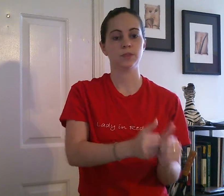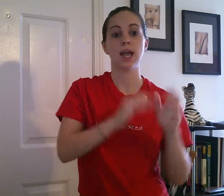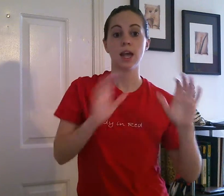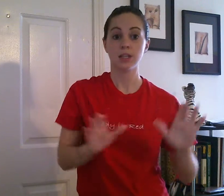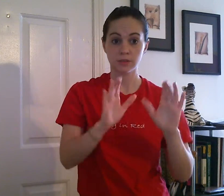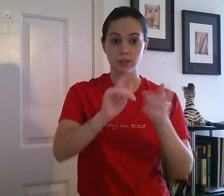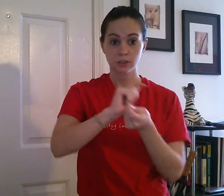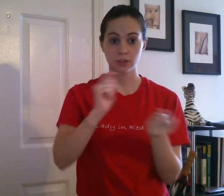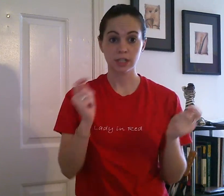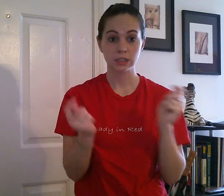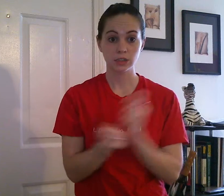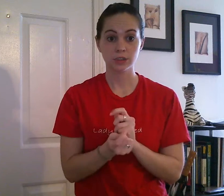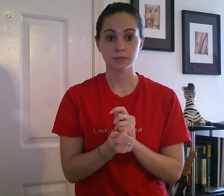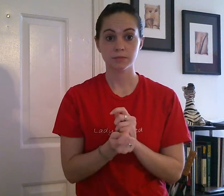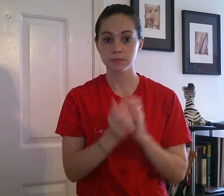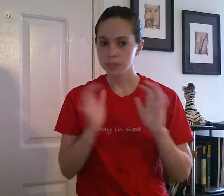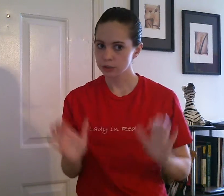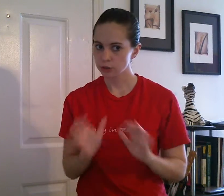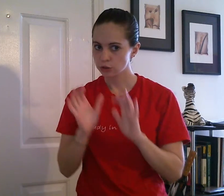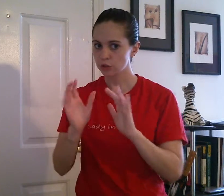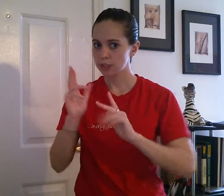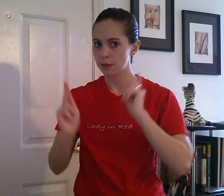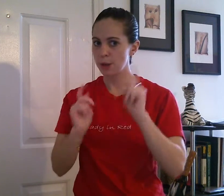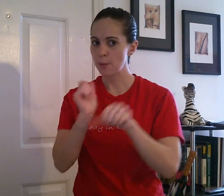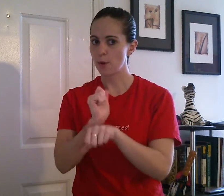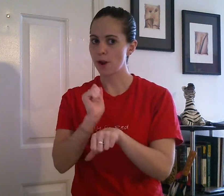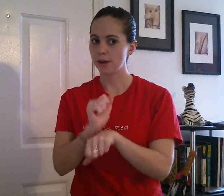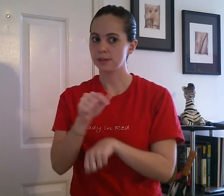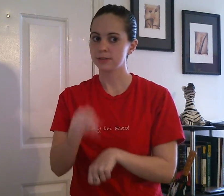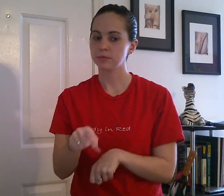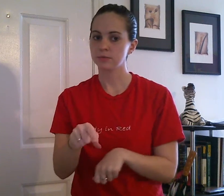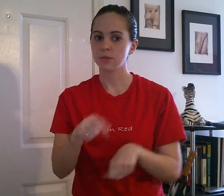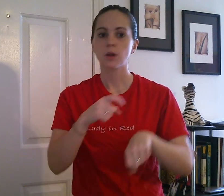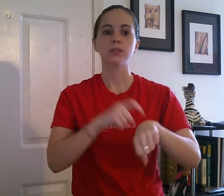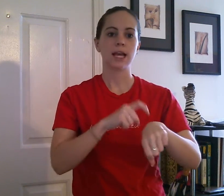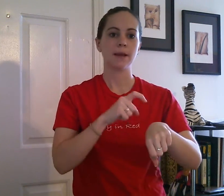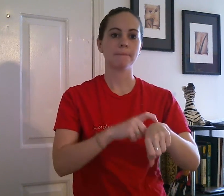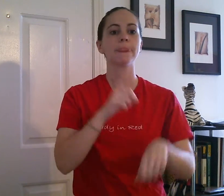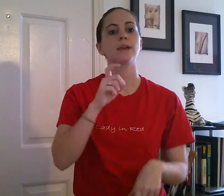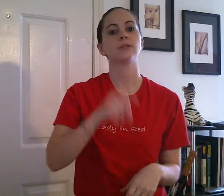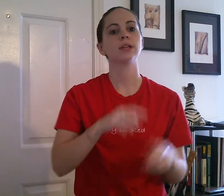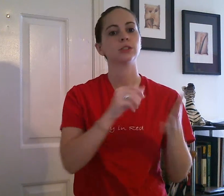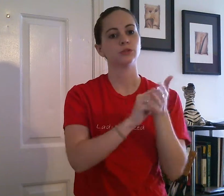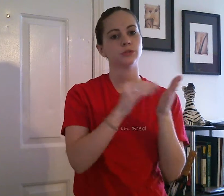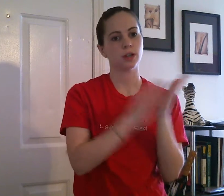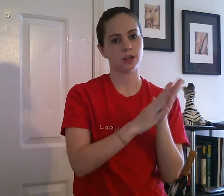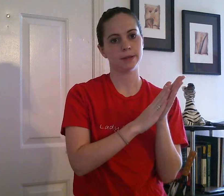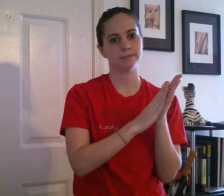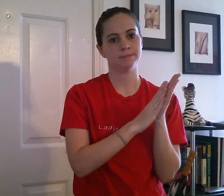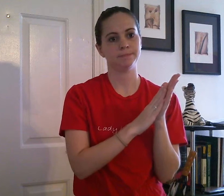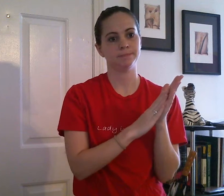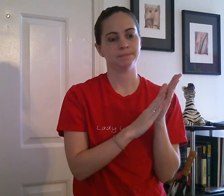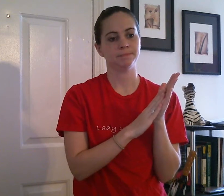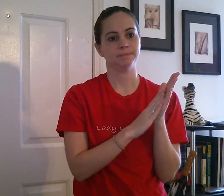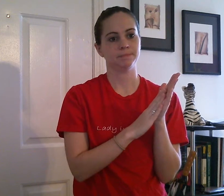there is a change of personnel, or after an appropriate length of time. This documentation provides a written record of the